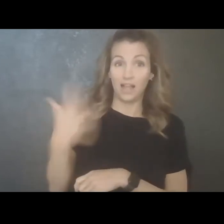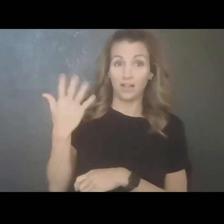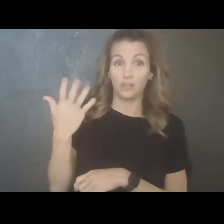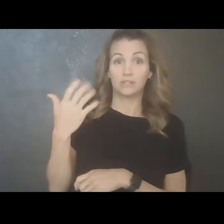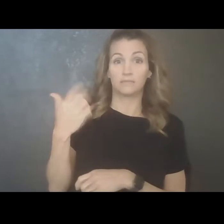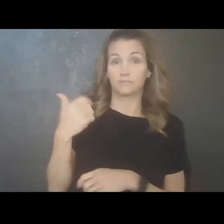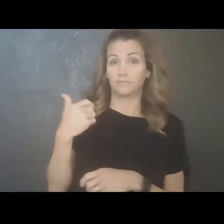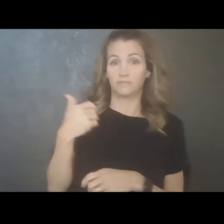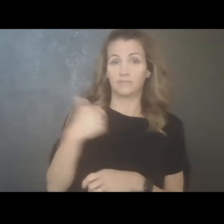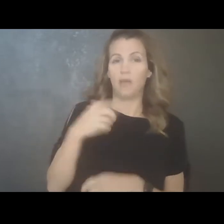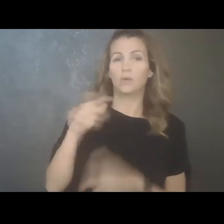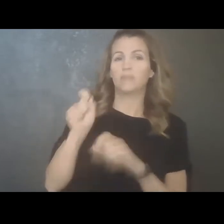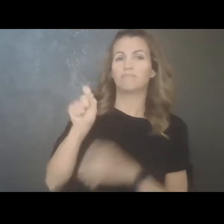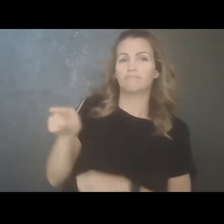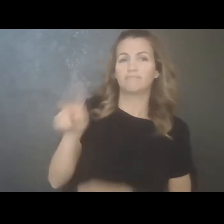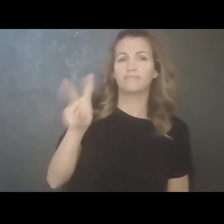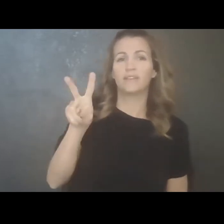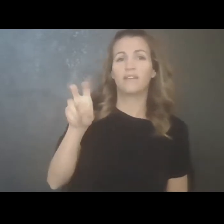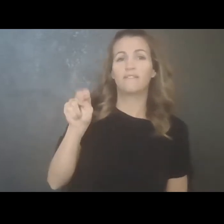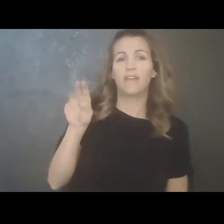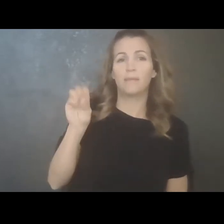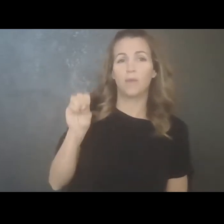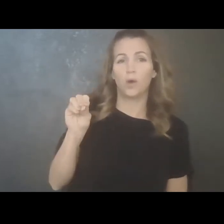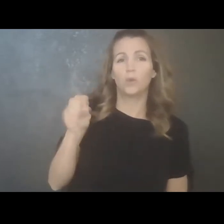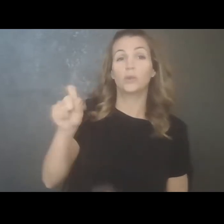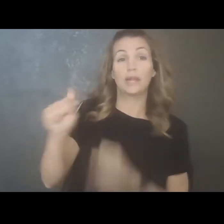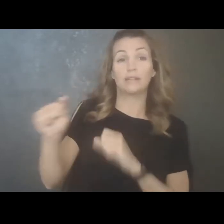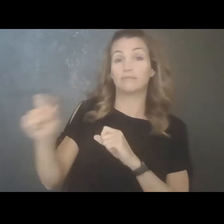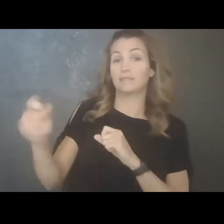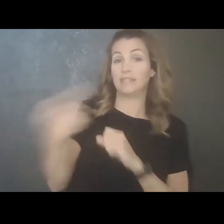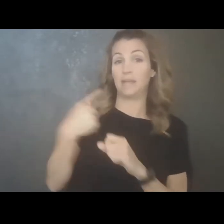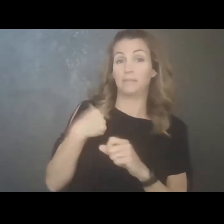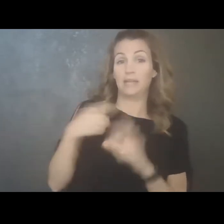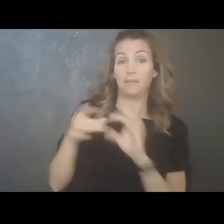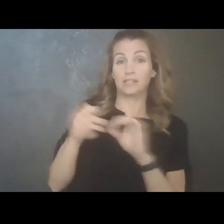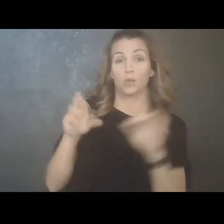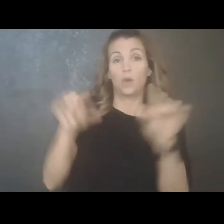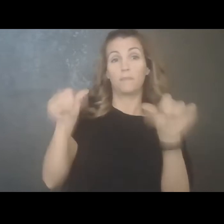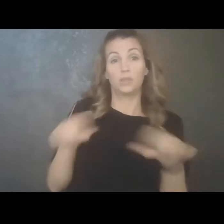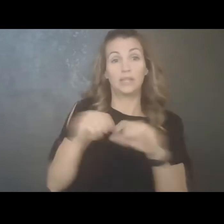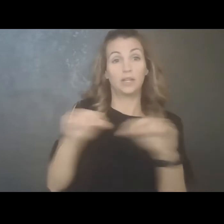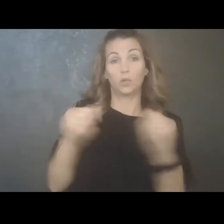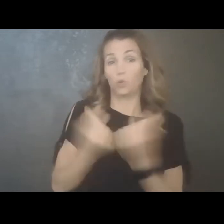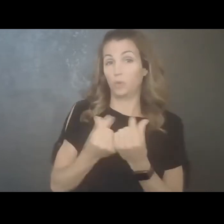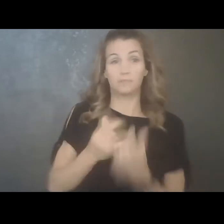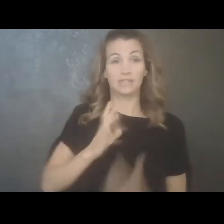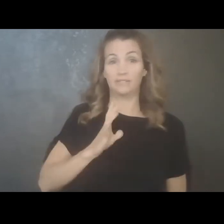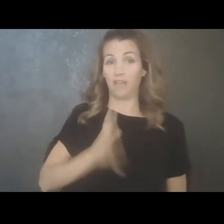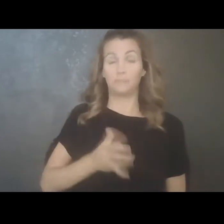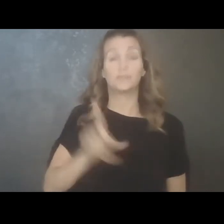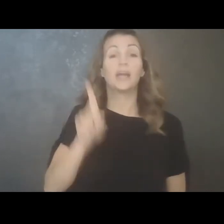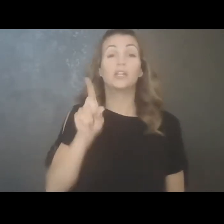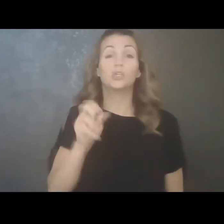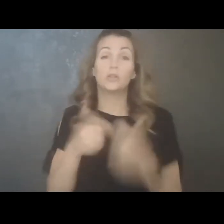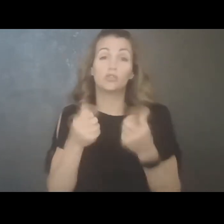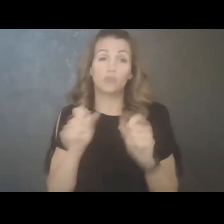totally Venmo you that. You could just send me a message, an email, or post it in the group. That is completely fine. Now I do want to try one more